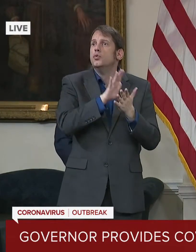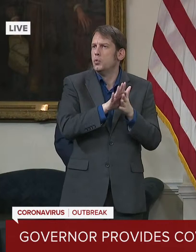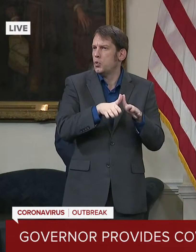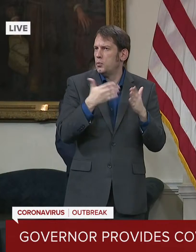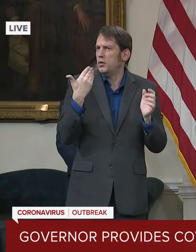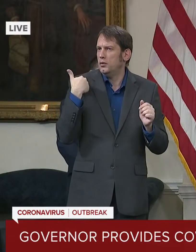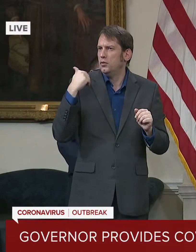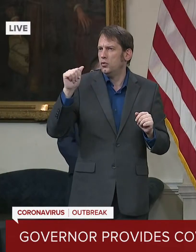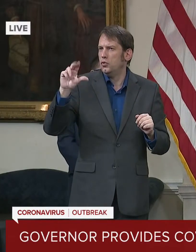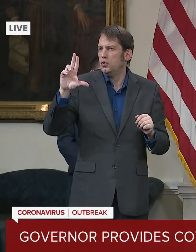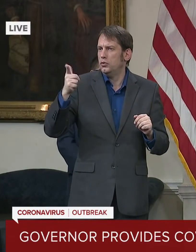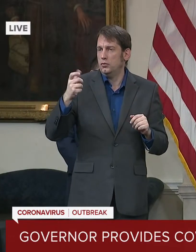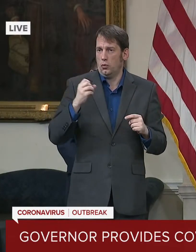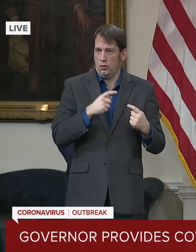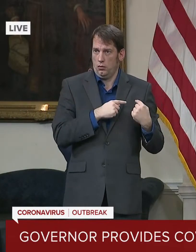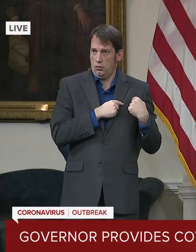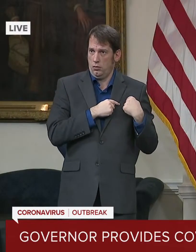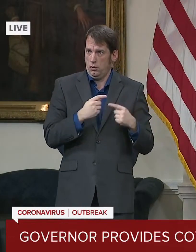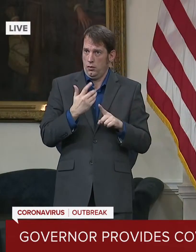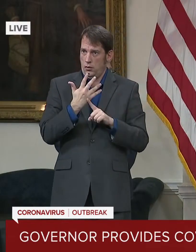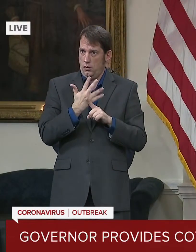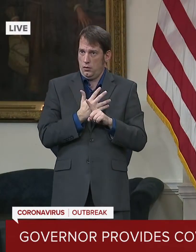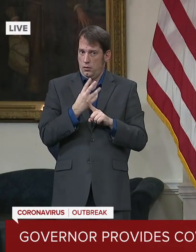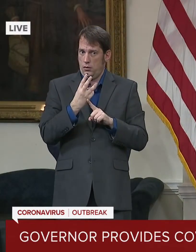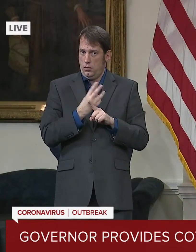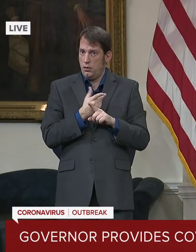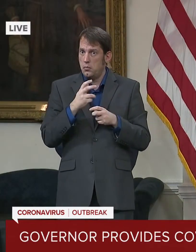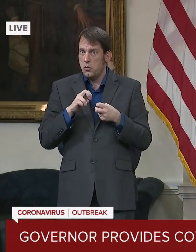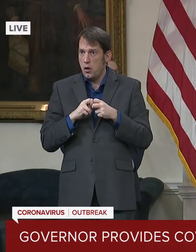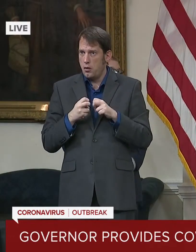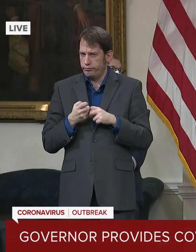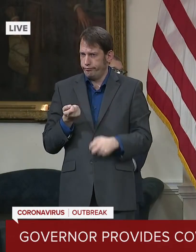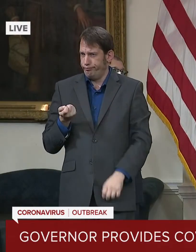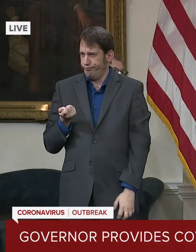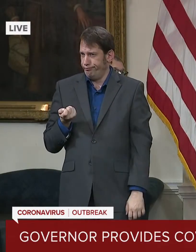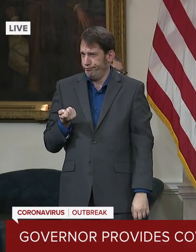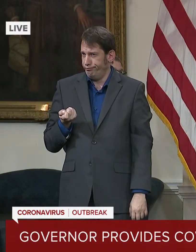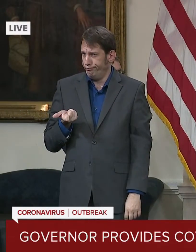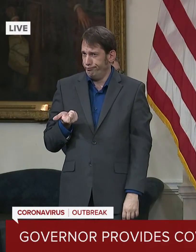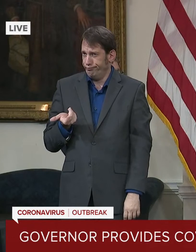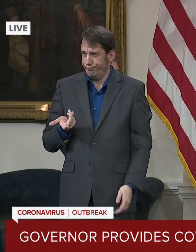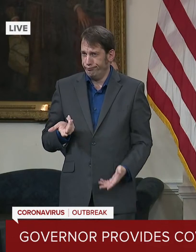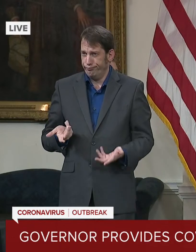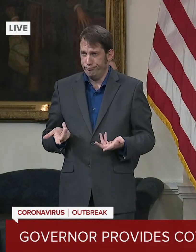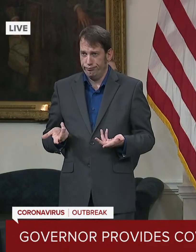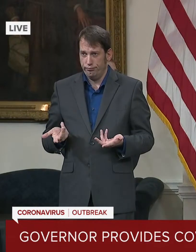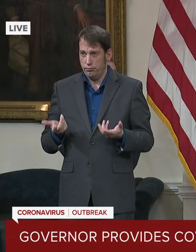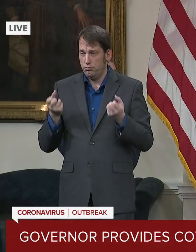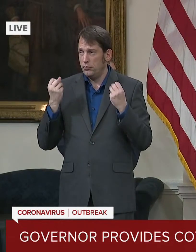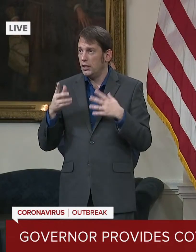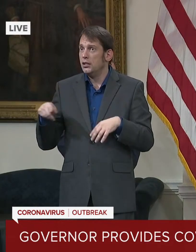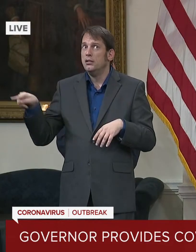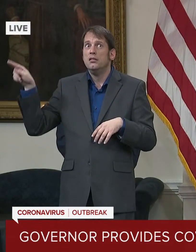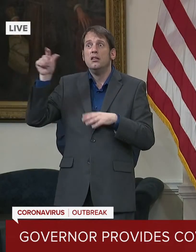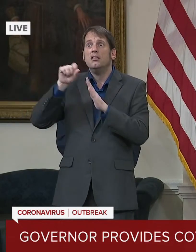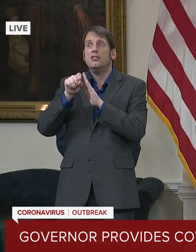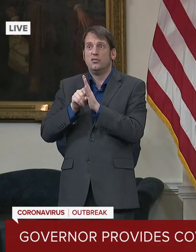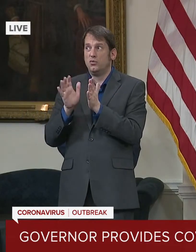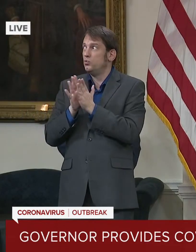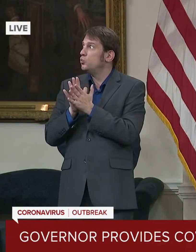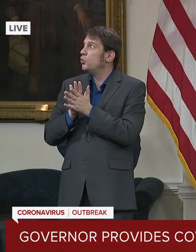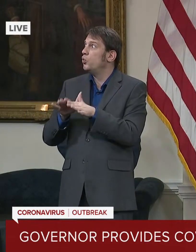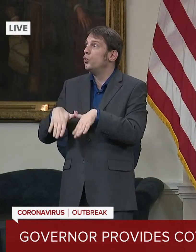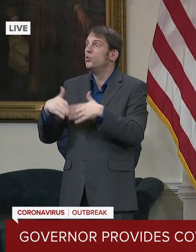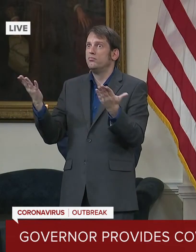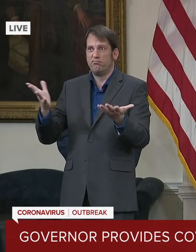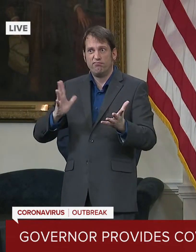very little problem. Many states have been open entirely since then. Anthony